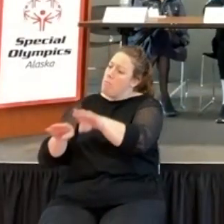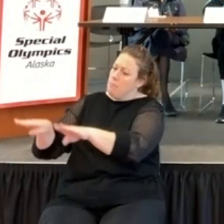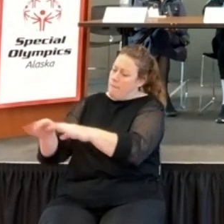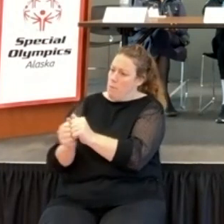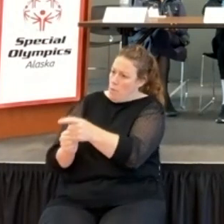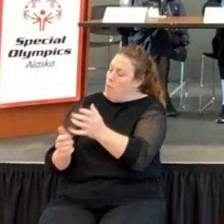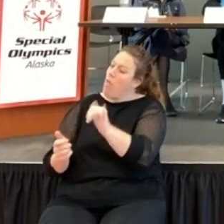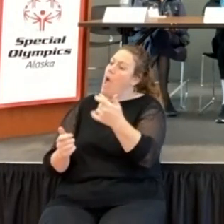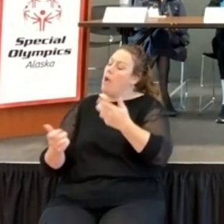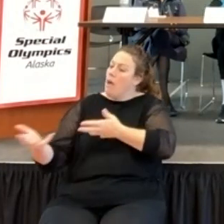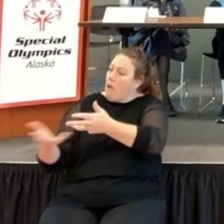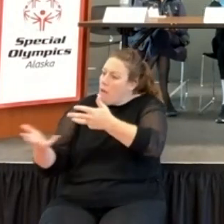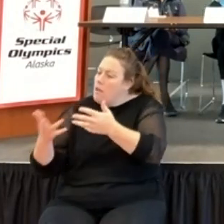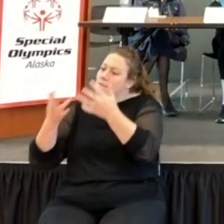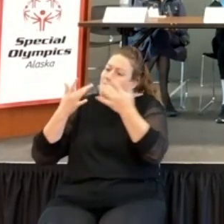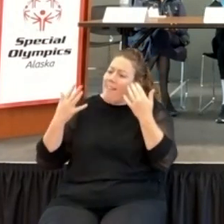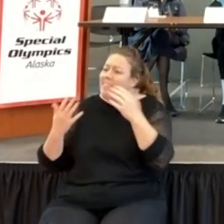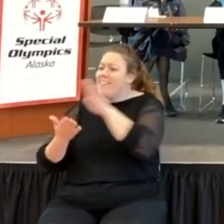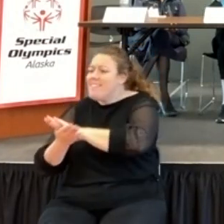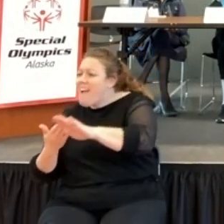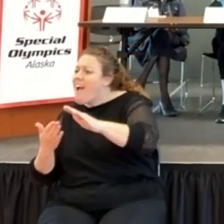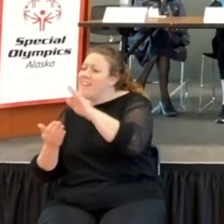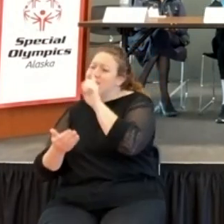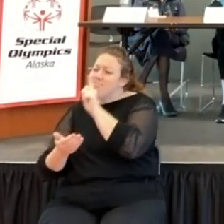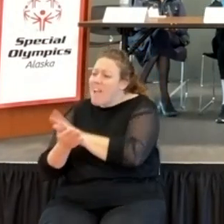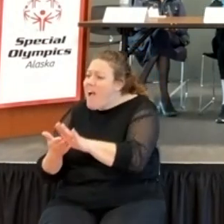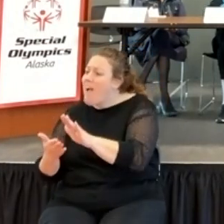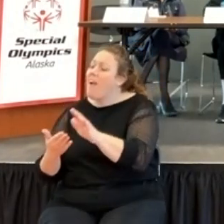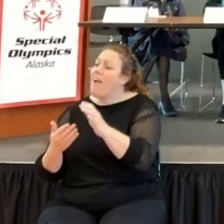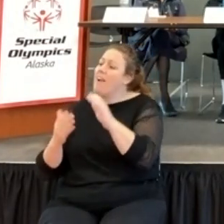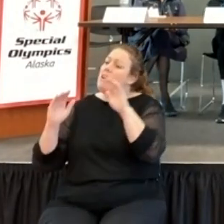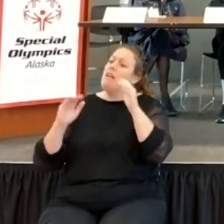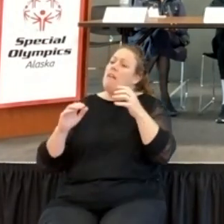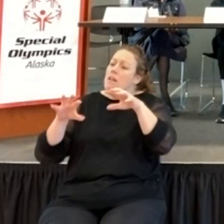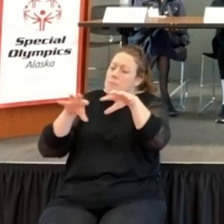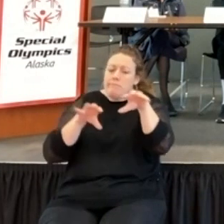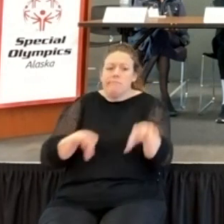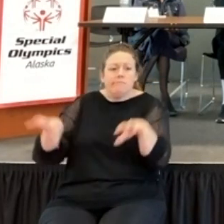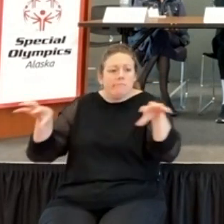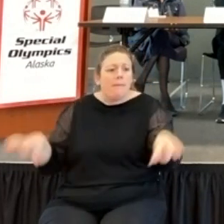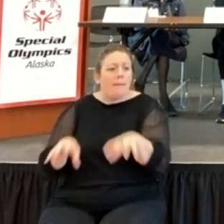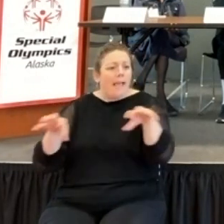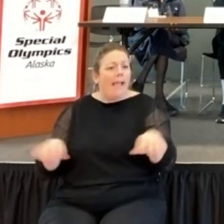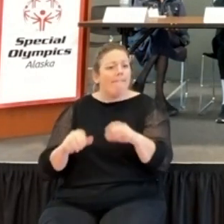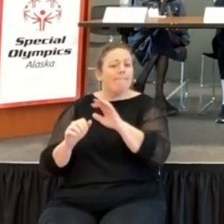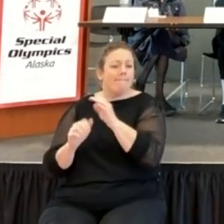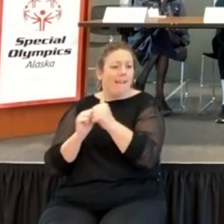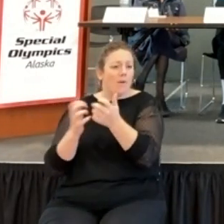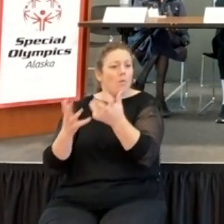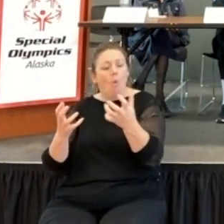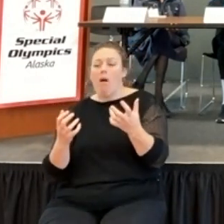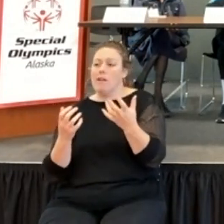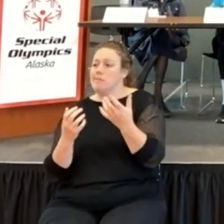to lavish my love on people. You know, I think I tended to be more reserved, maybe a little insecure and held back.